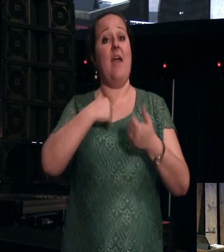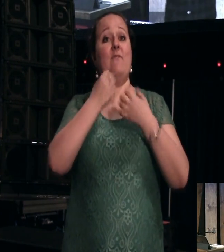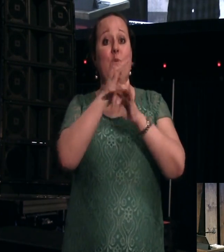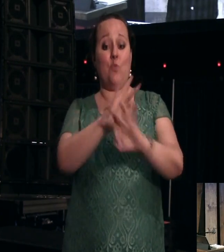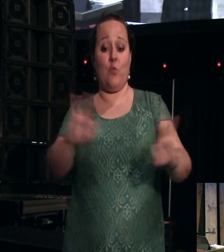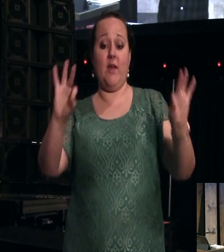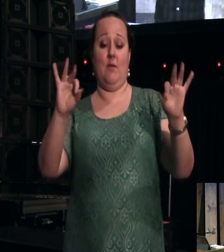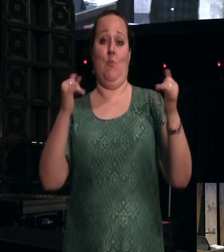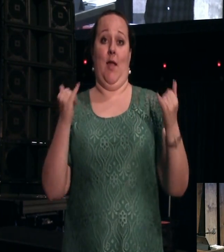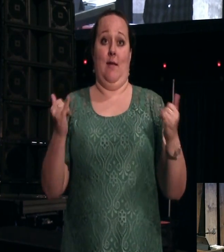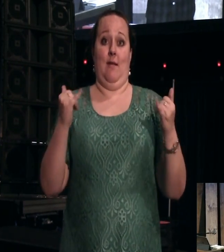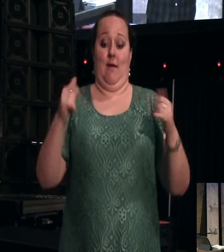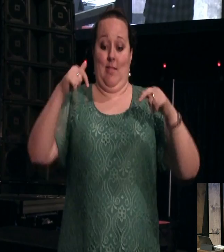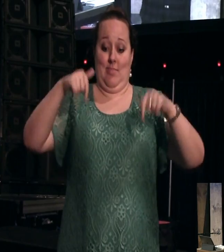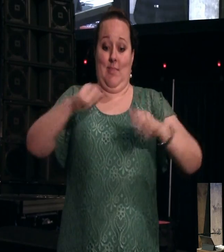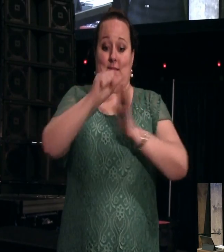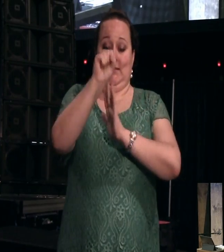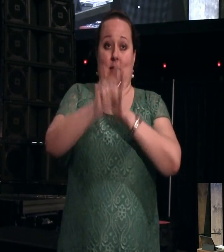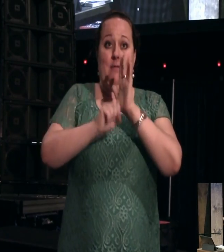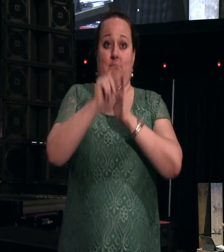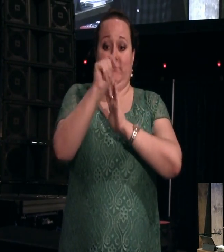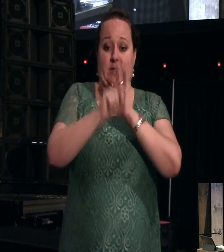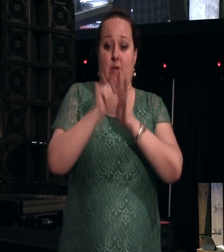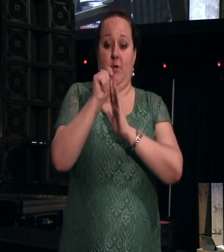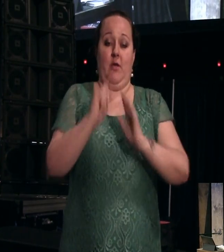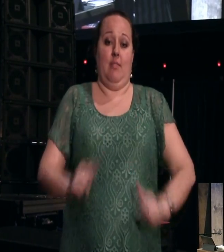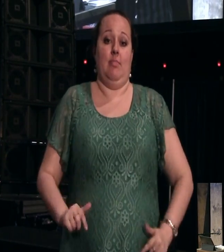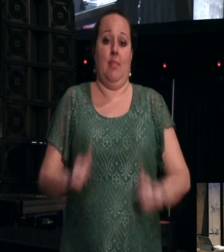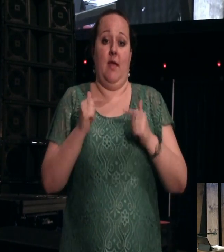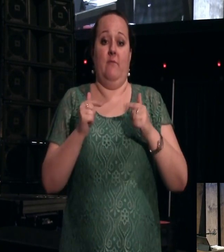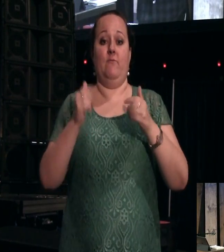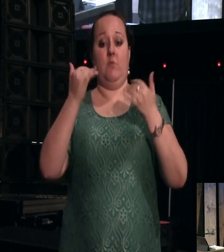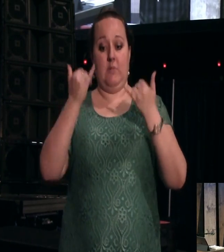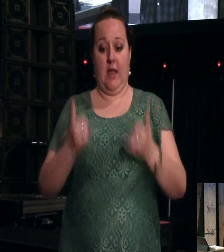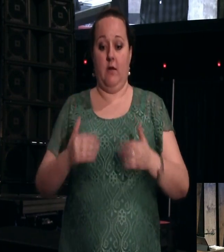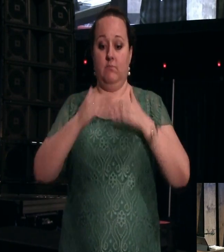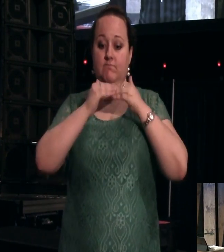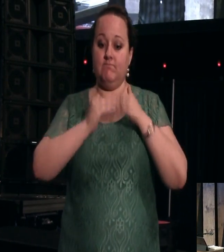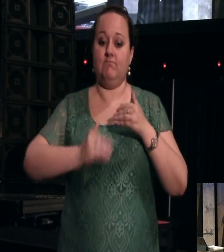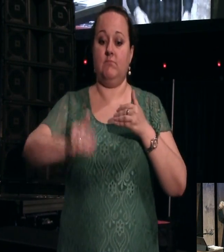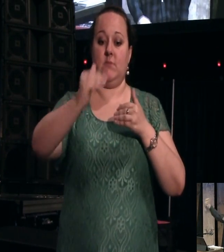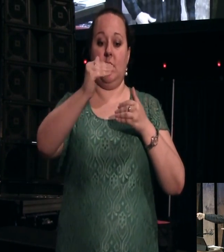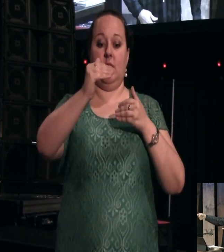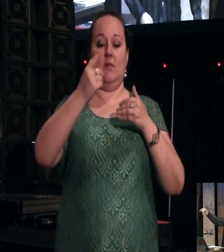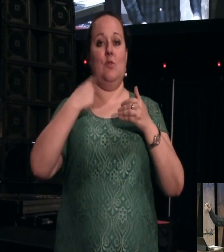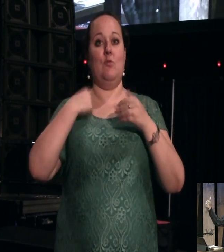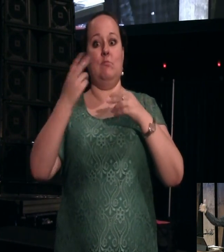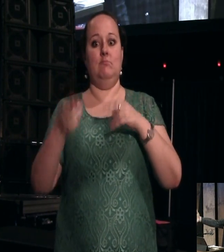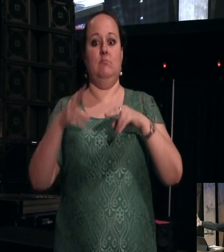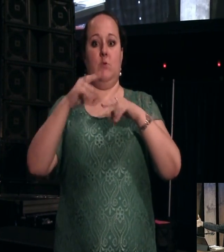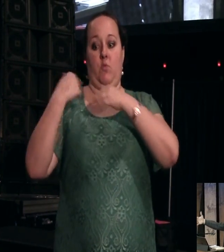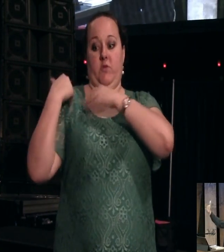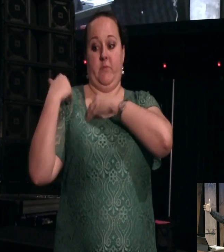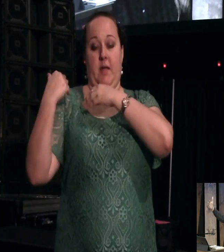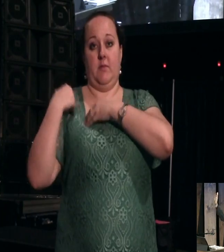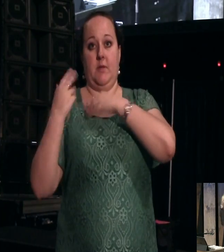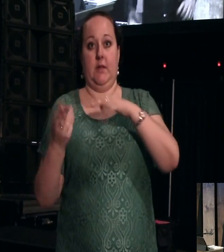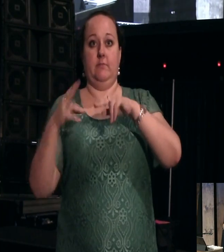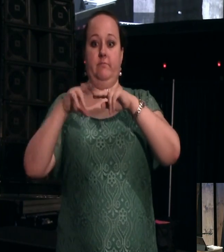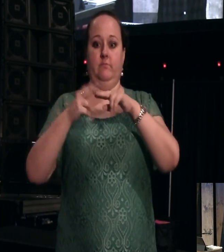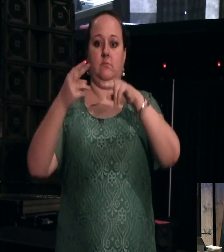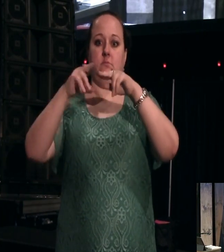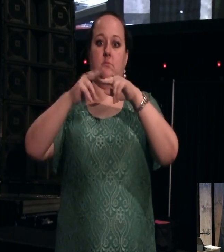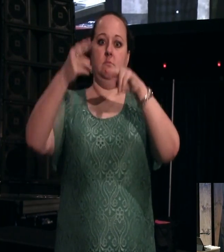really acknowledging the freedom that you have at this point in life. Because think about it. From this day forward, you're only going